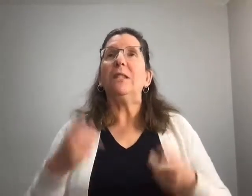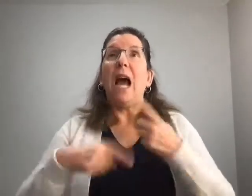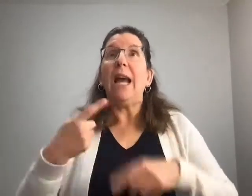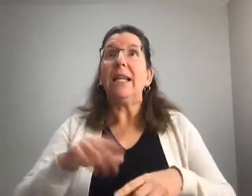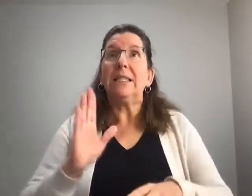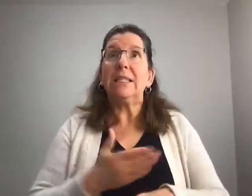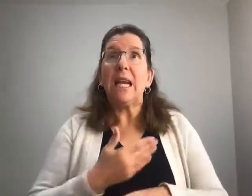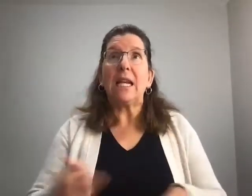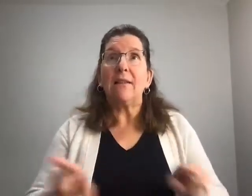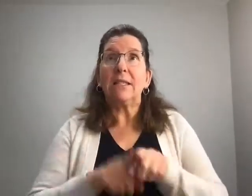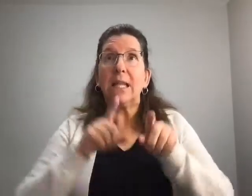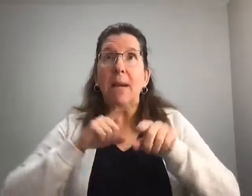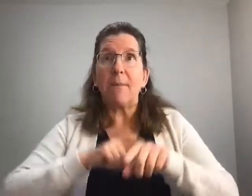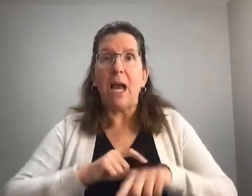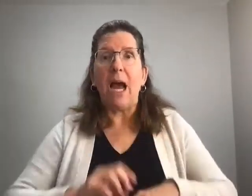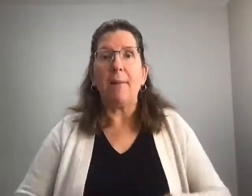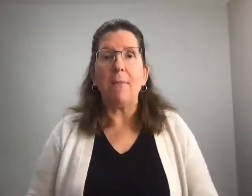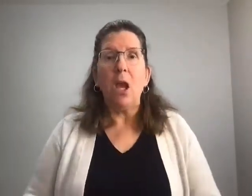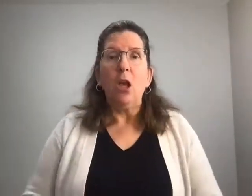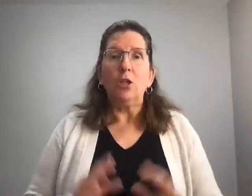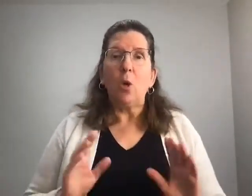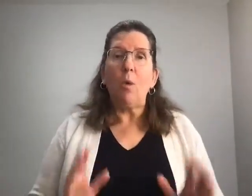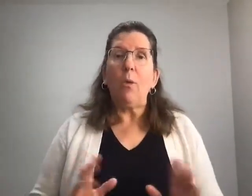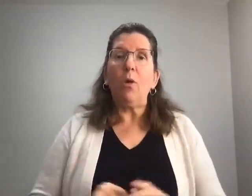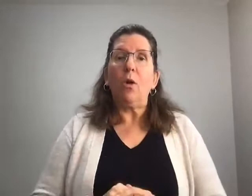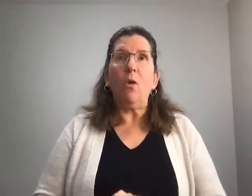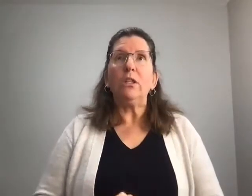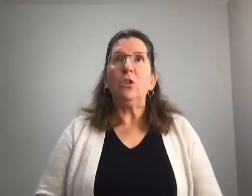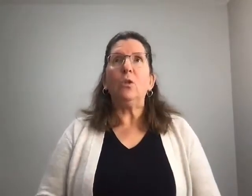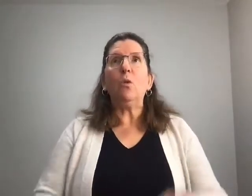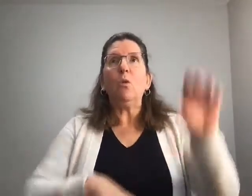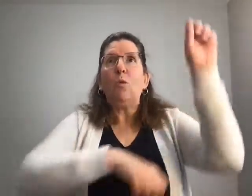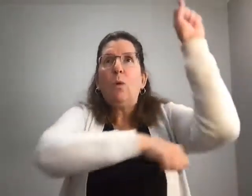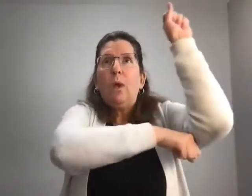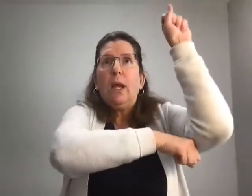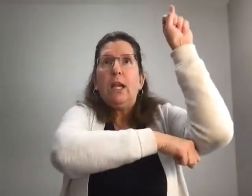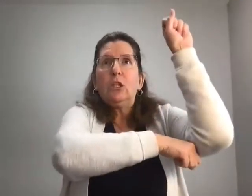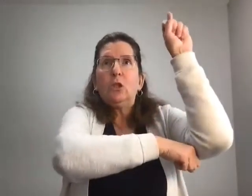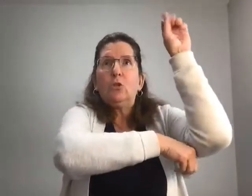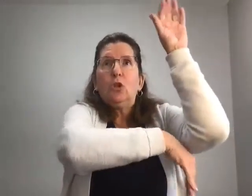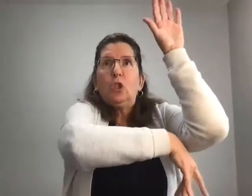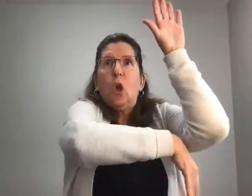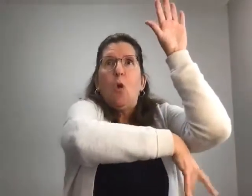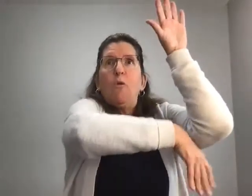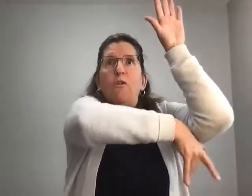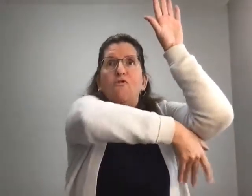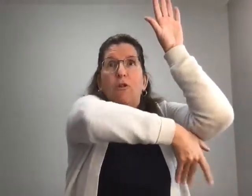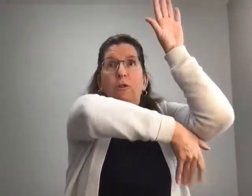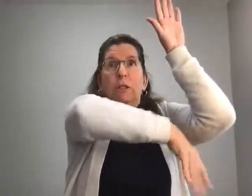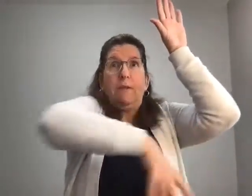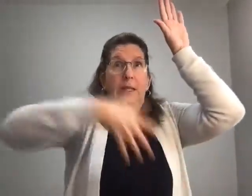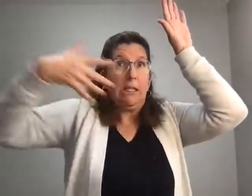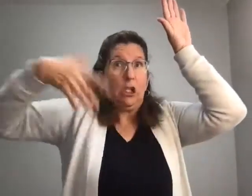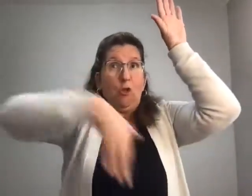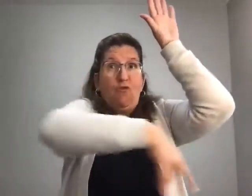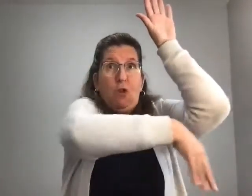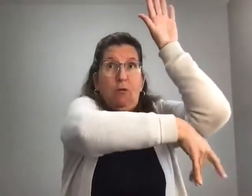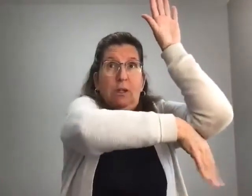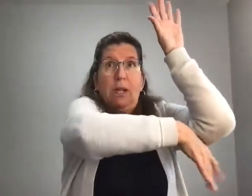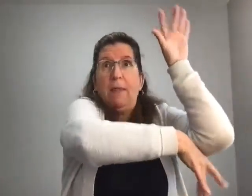sign and sing at the same time. So what we're going to do is to show the root. This is your root, and this